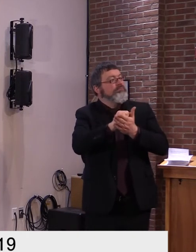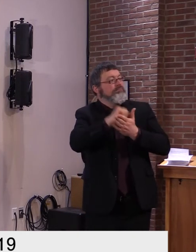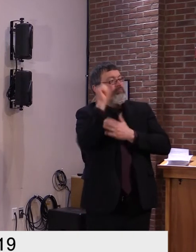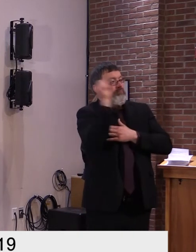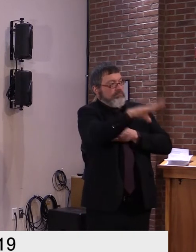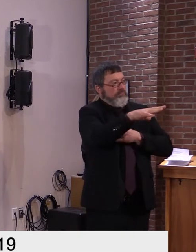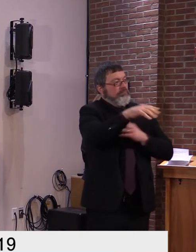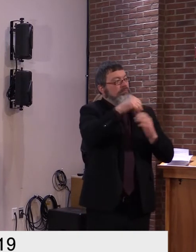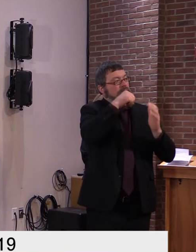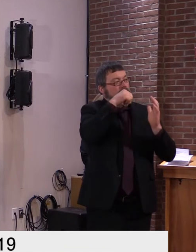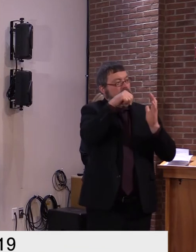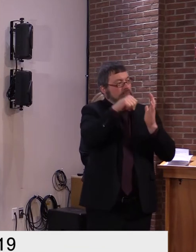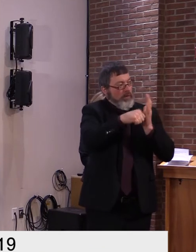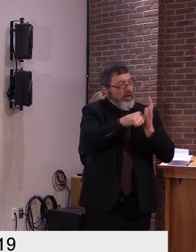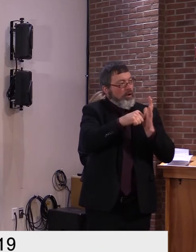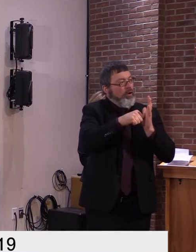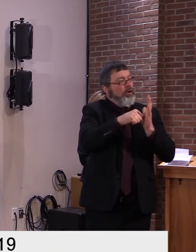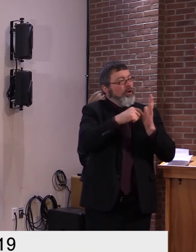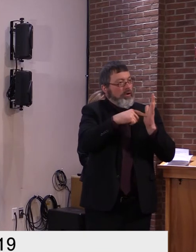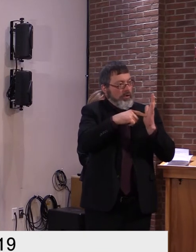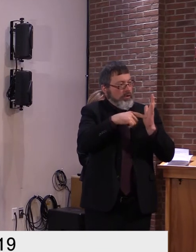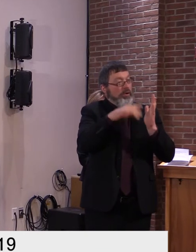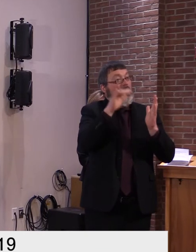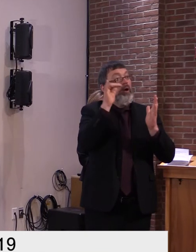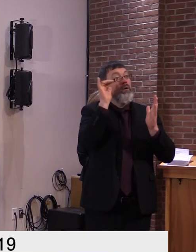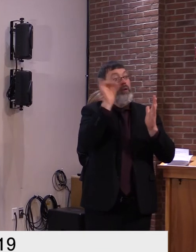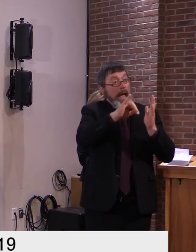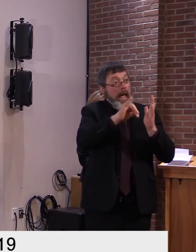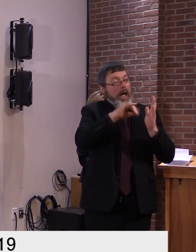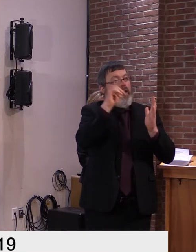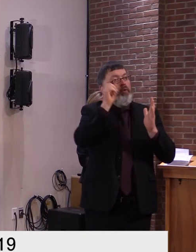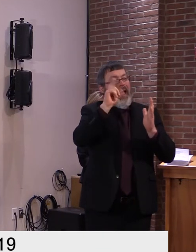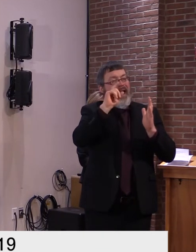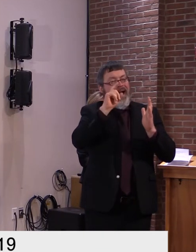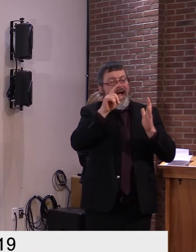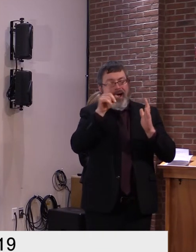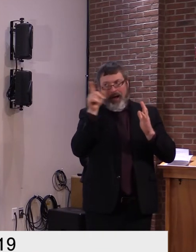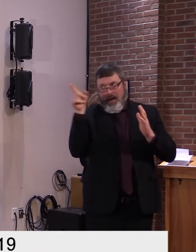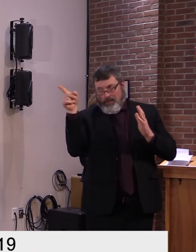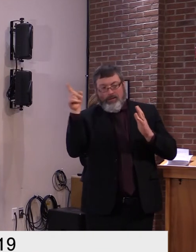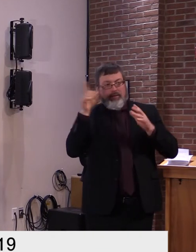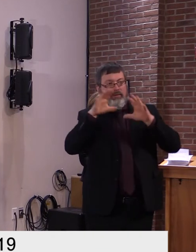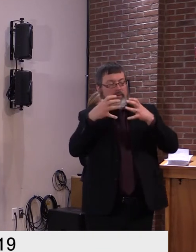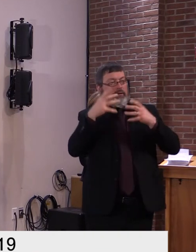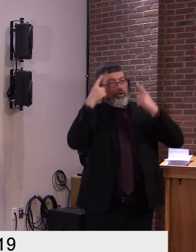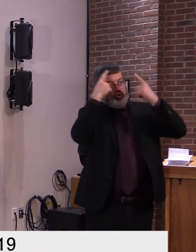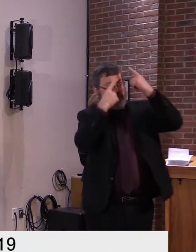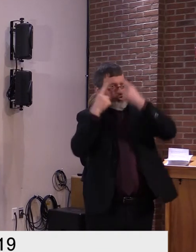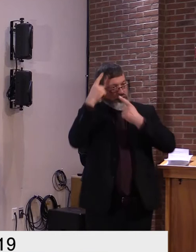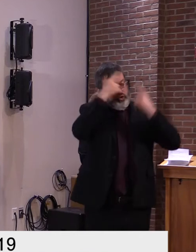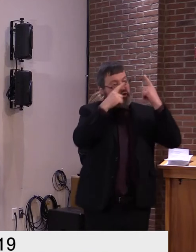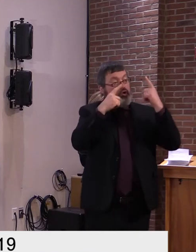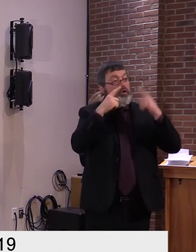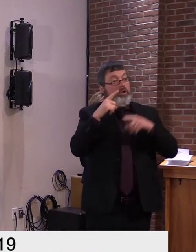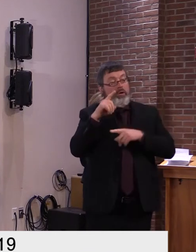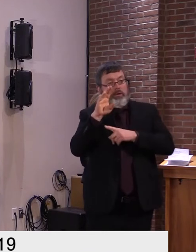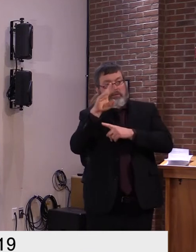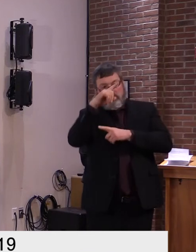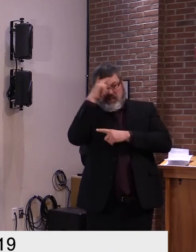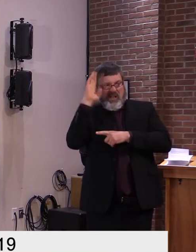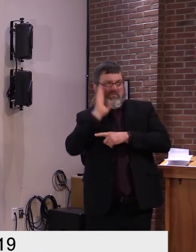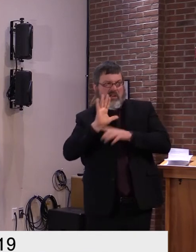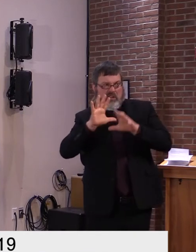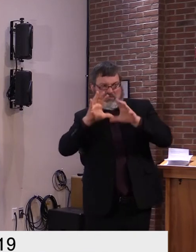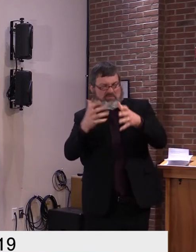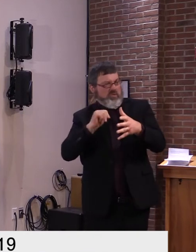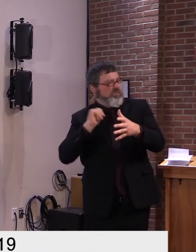formulated at this point? Yeah, a little bit of both. Pre-letter, we had already been working on this initiative and how to make sure that